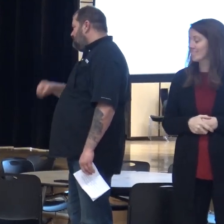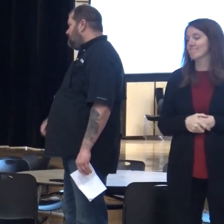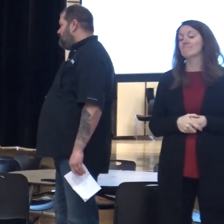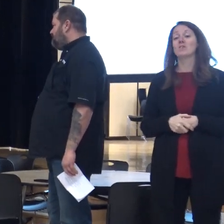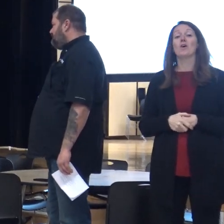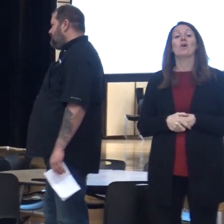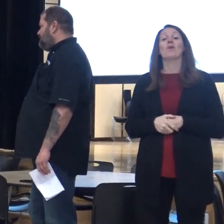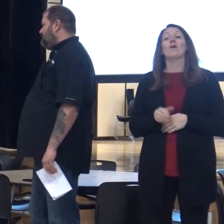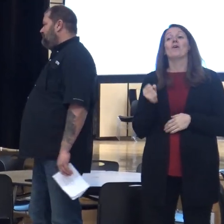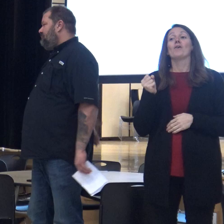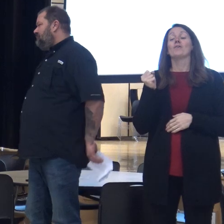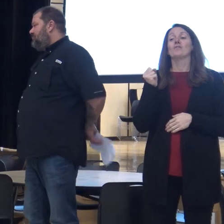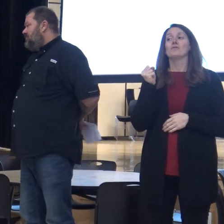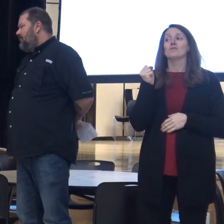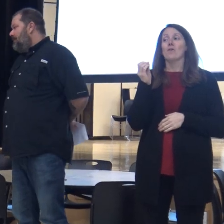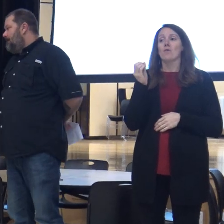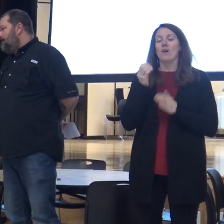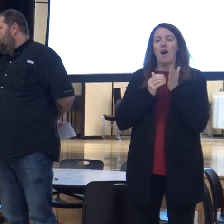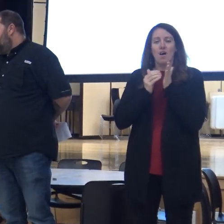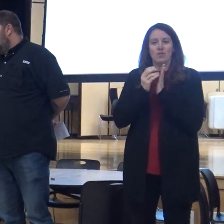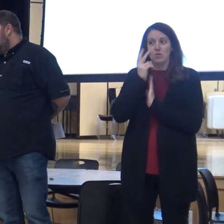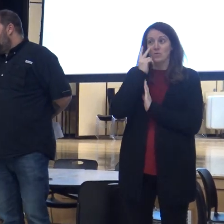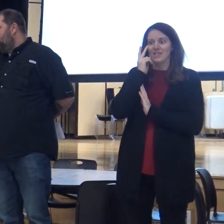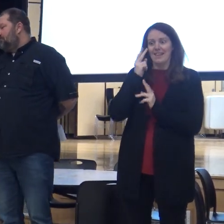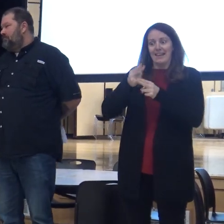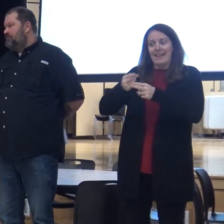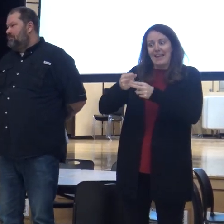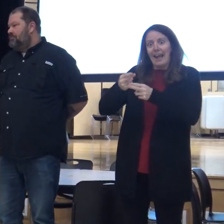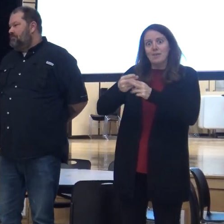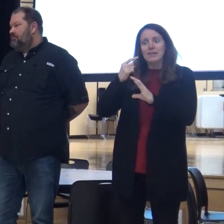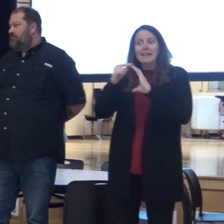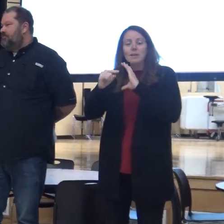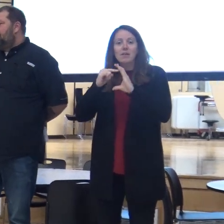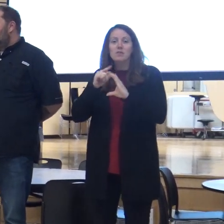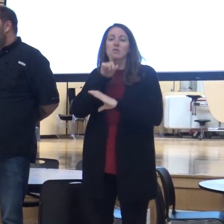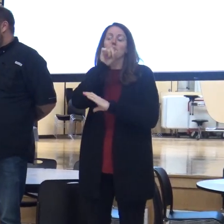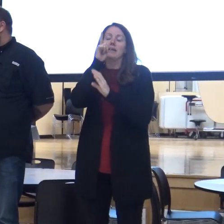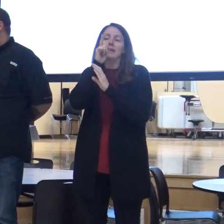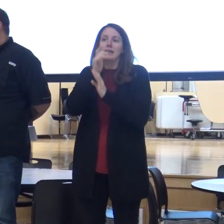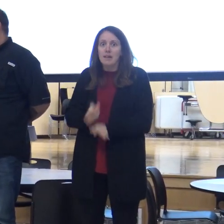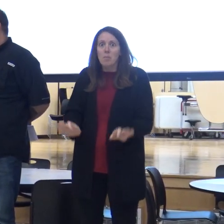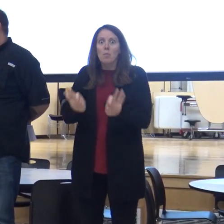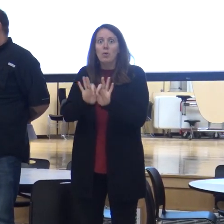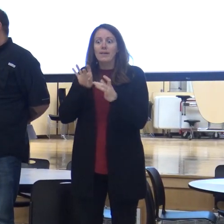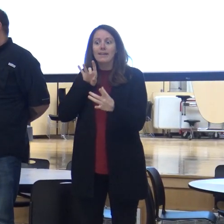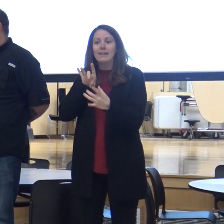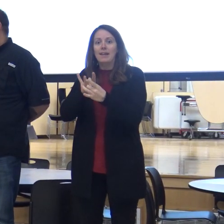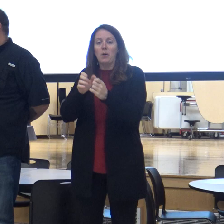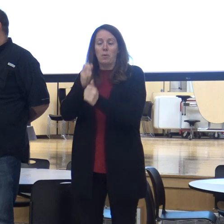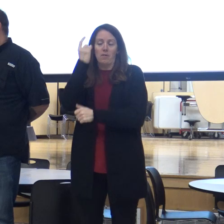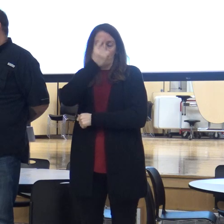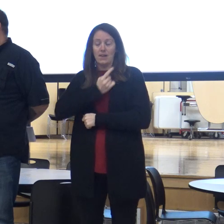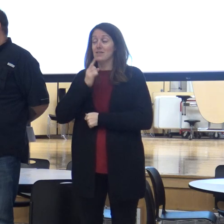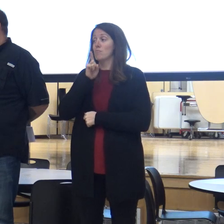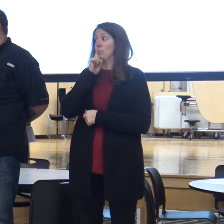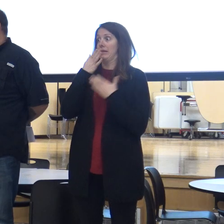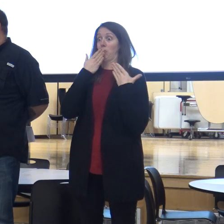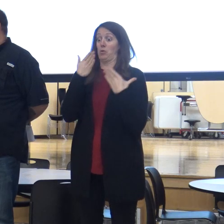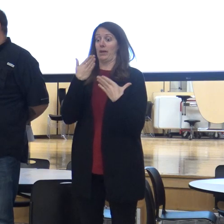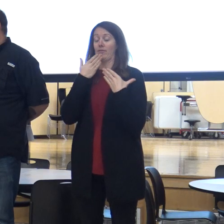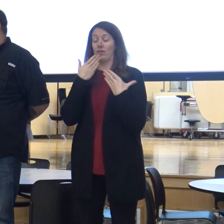Yeah, so a lot of times we see these people's names in emails, so it's really important that you be able to connect that name to a face. So I'm really grateful